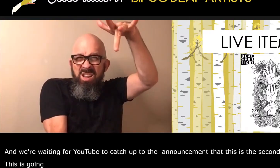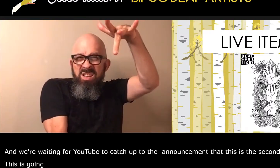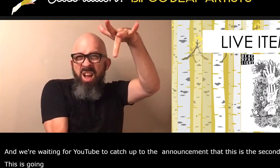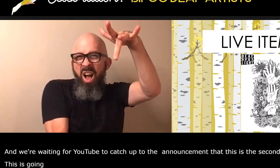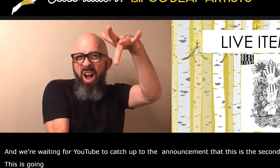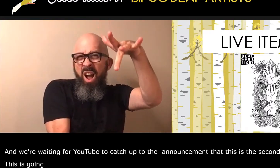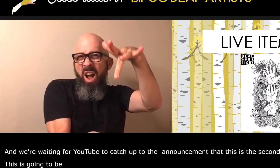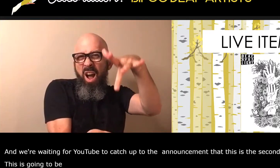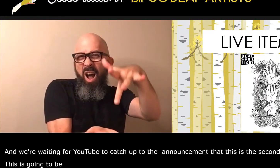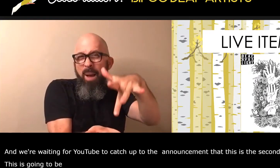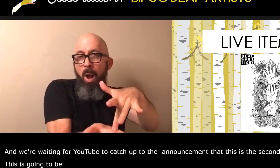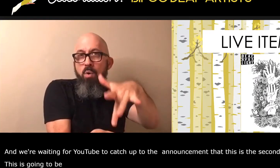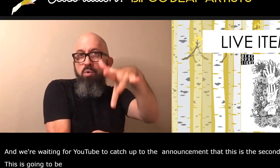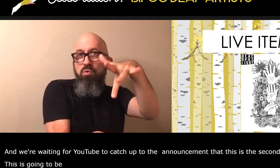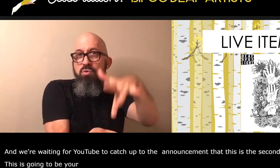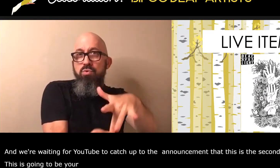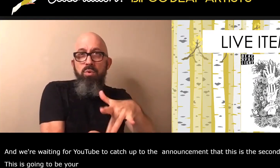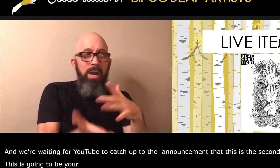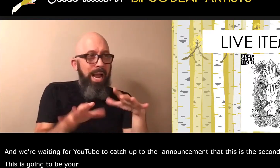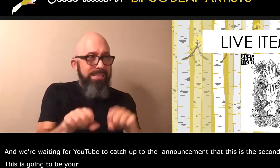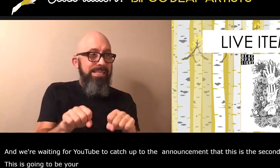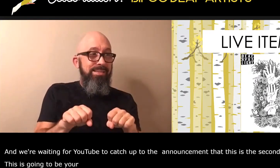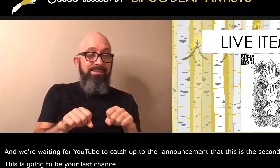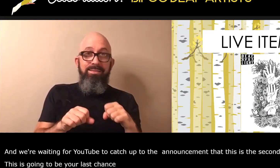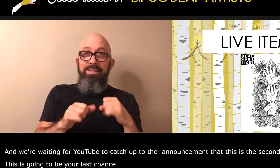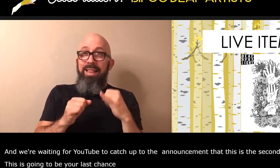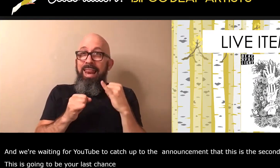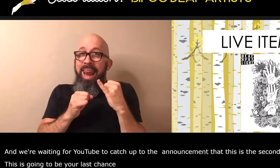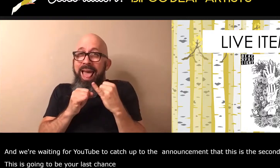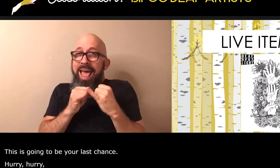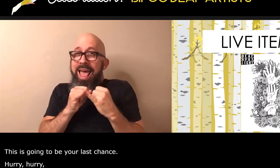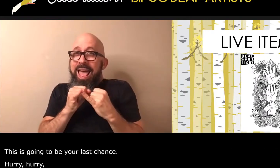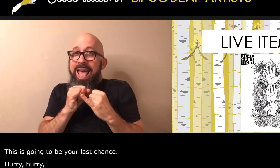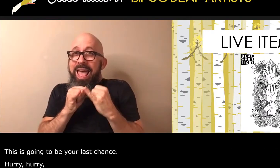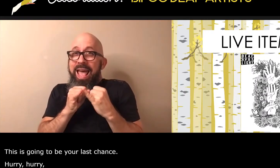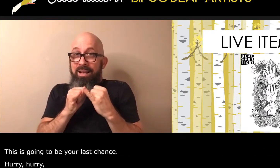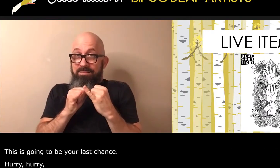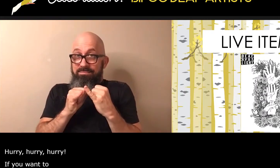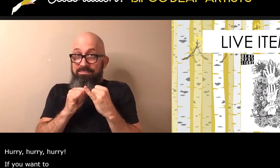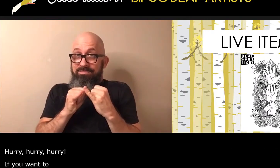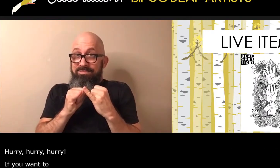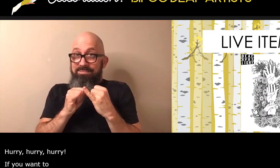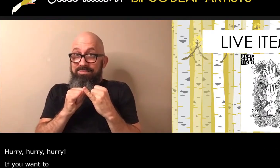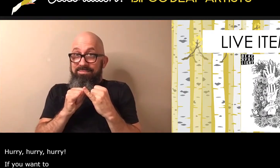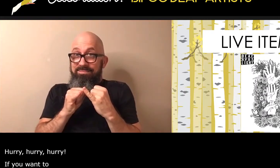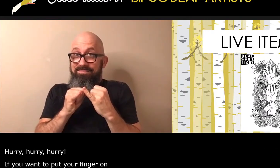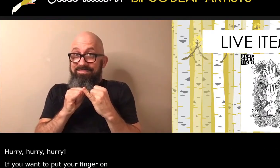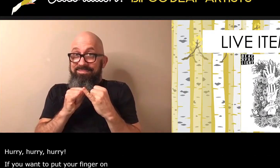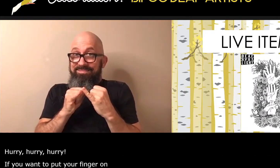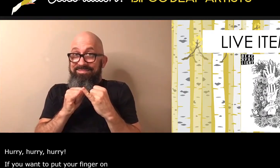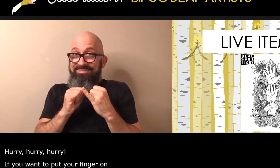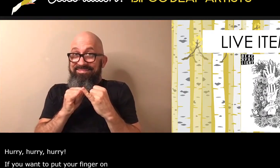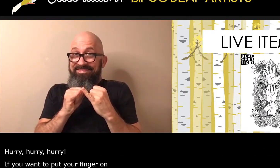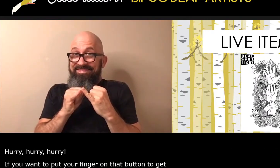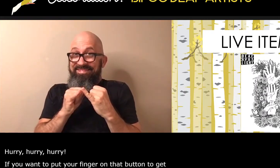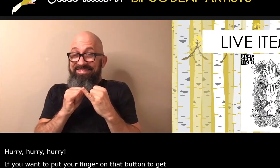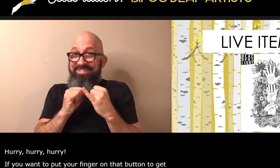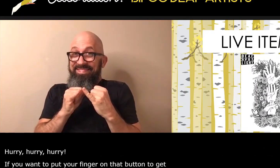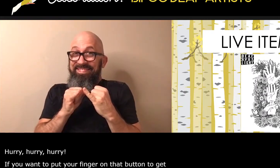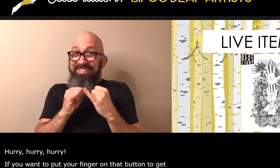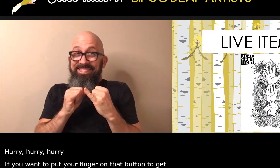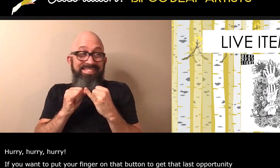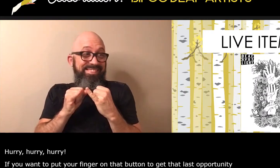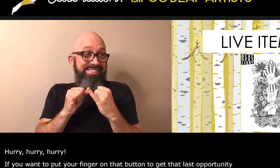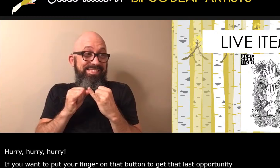hurry. If you want to put your finger on that button to get that last opportunity to